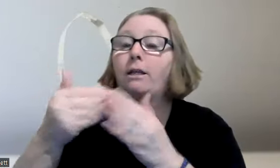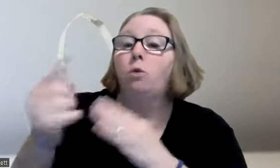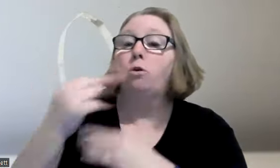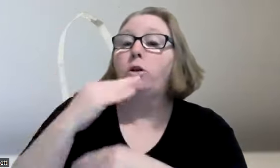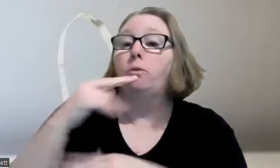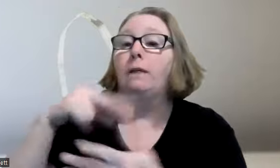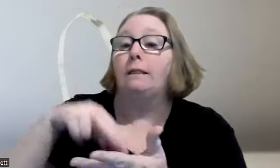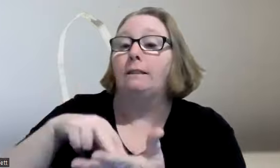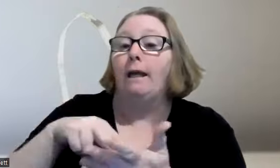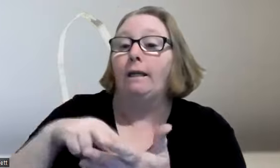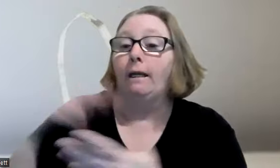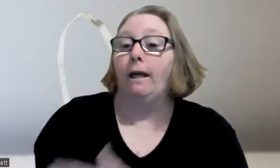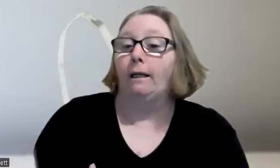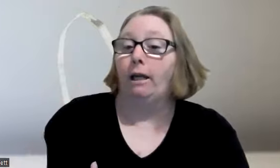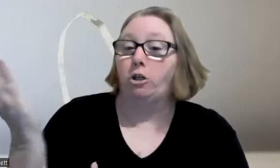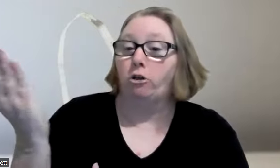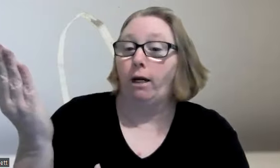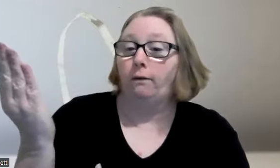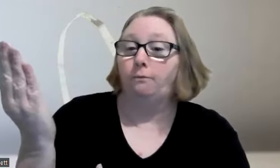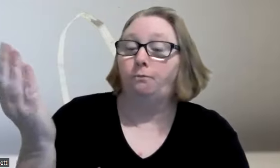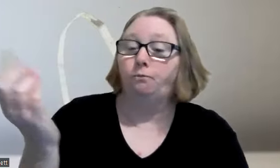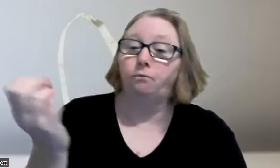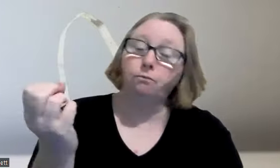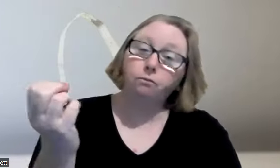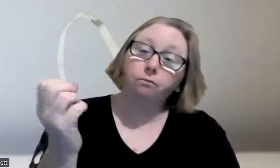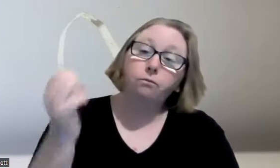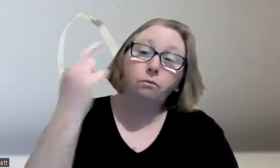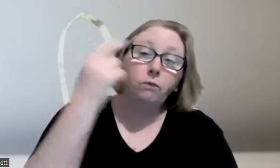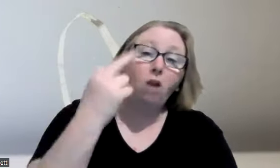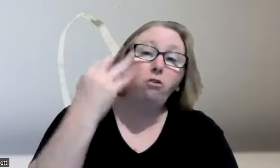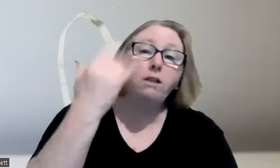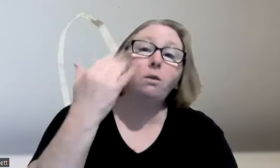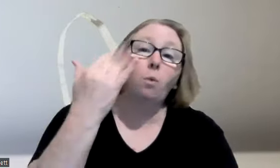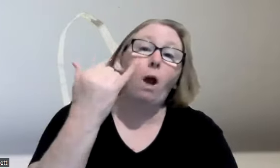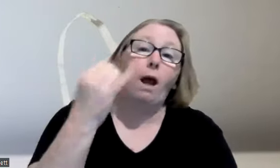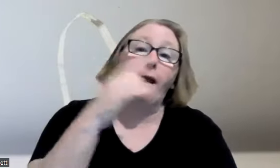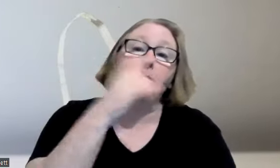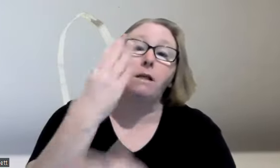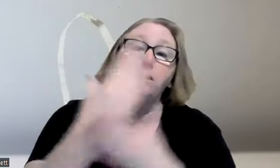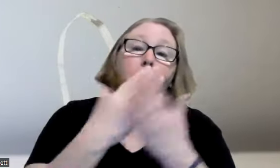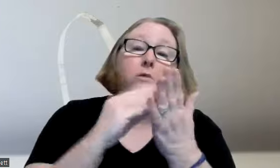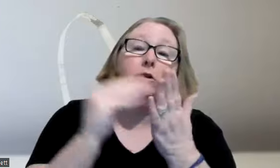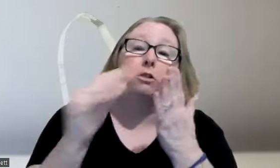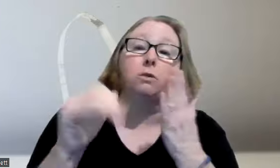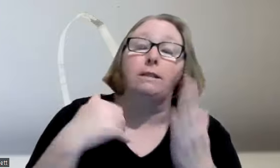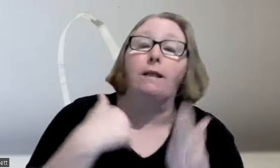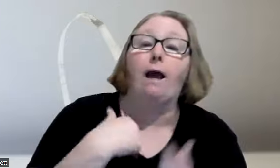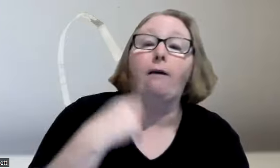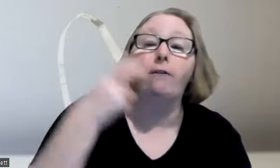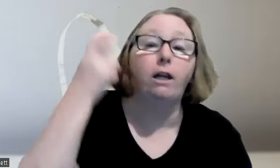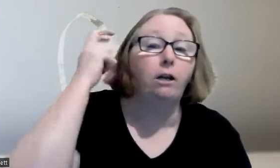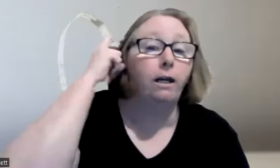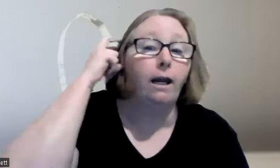near where you'll be standing and lecturing. The reason why is because some of our students have hearing